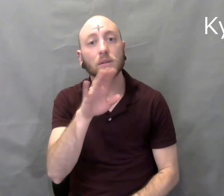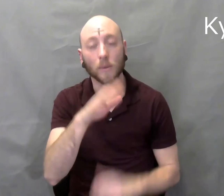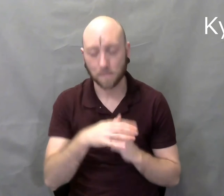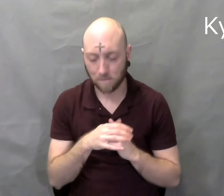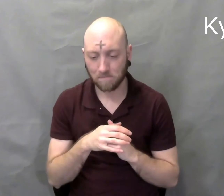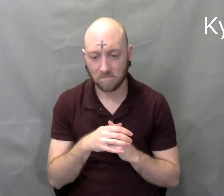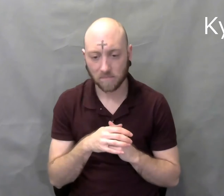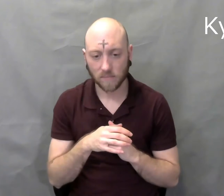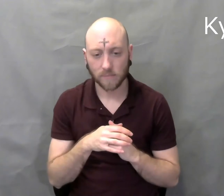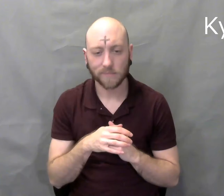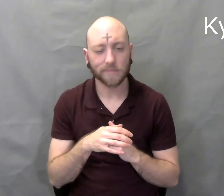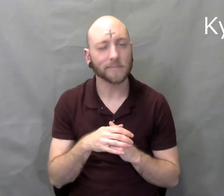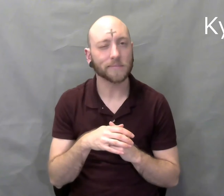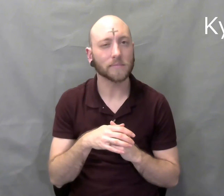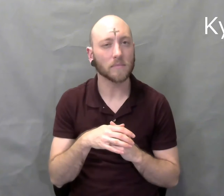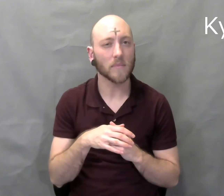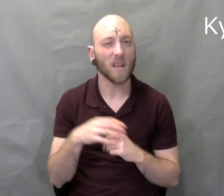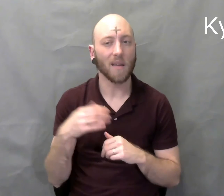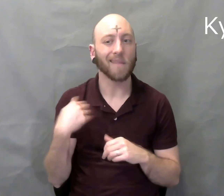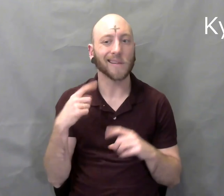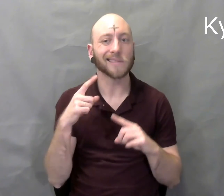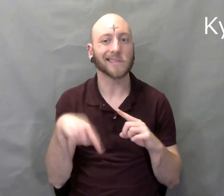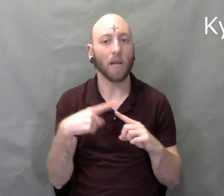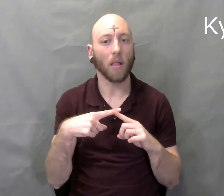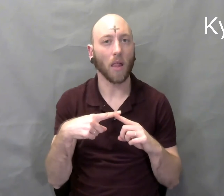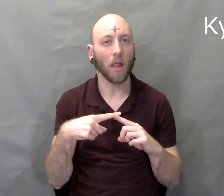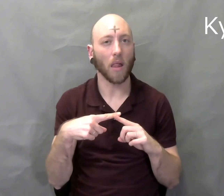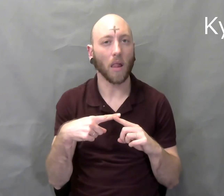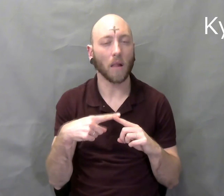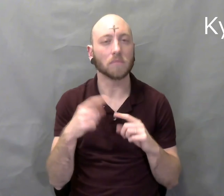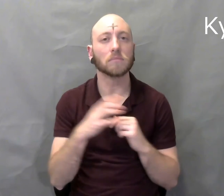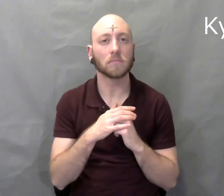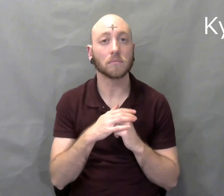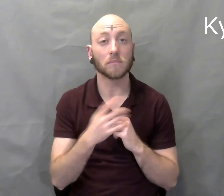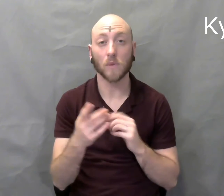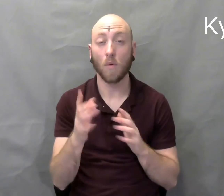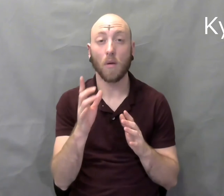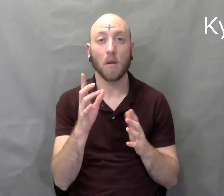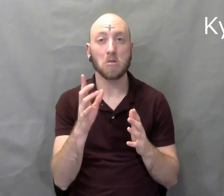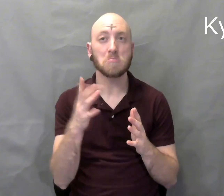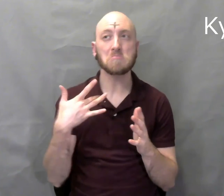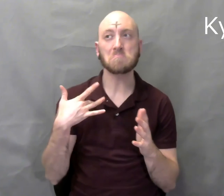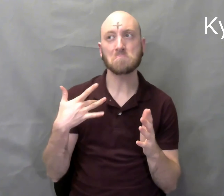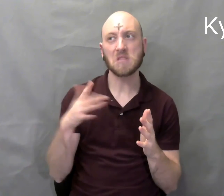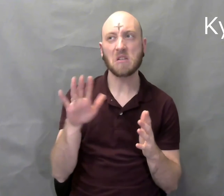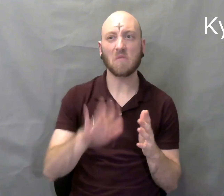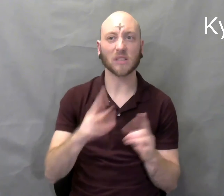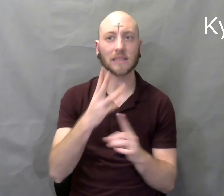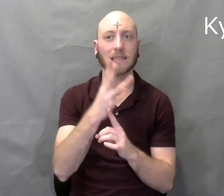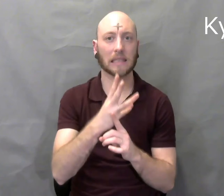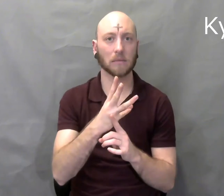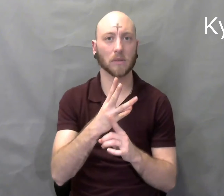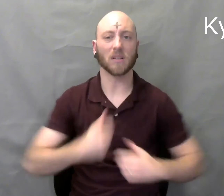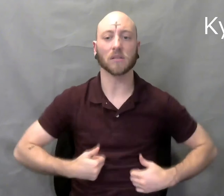cycle. There was a timing to my vicious cycle where I would it would take about 6 months to ruin my